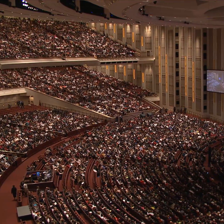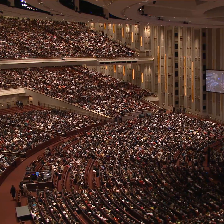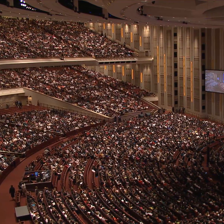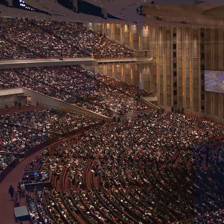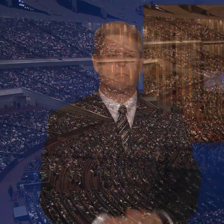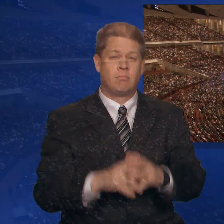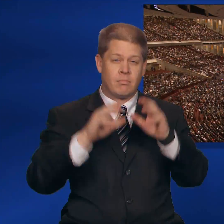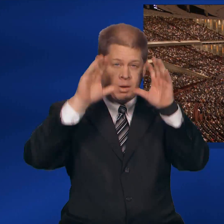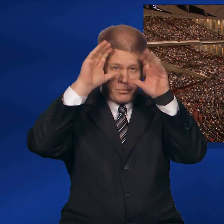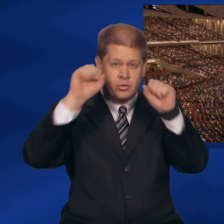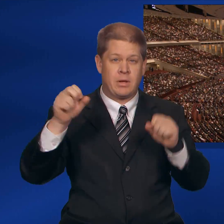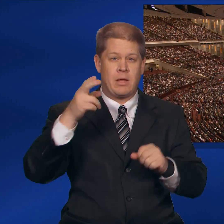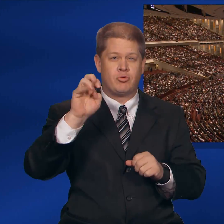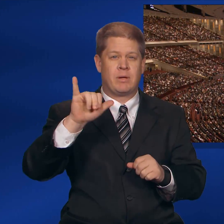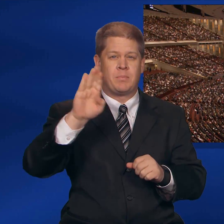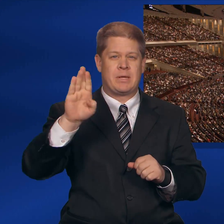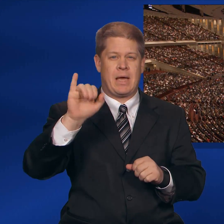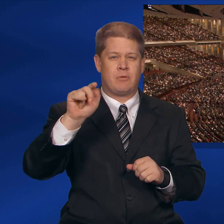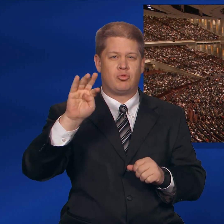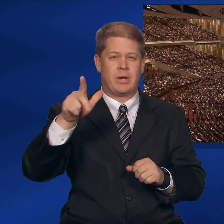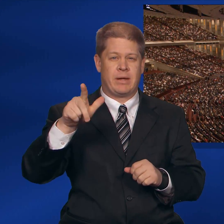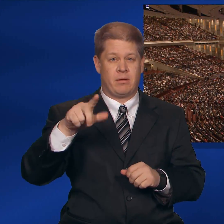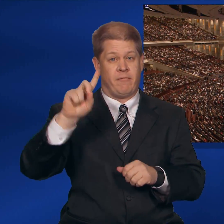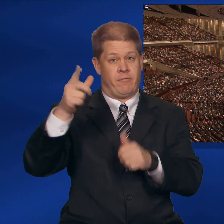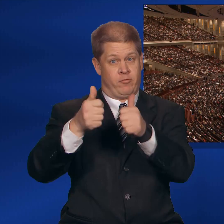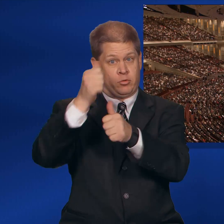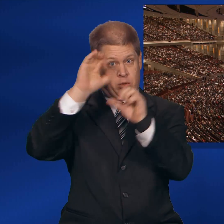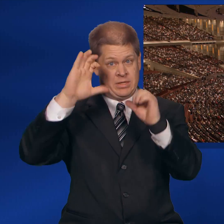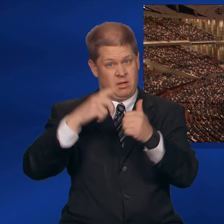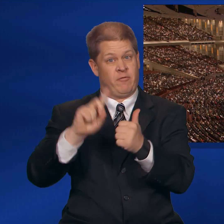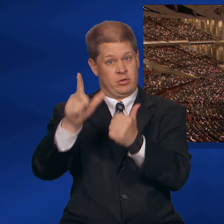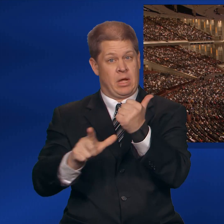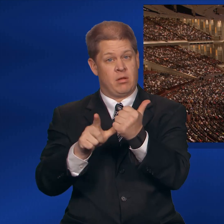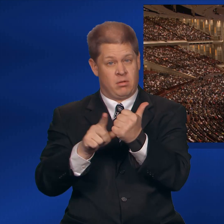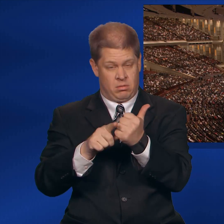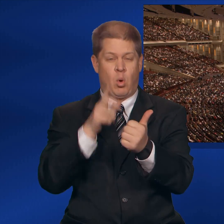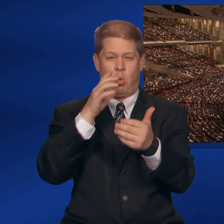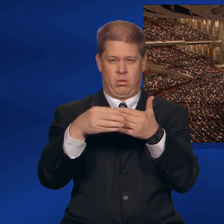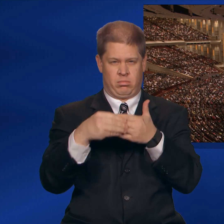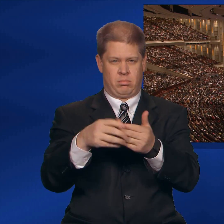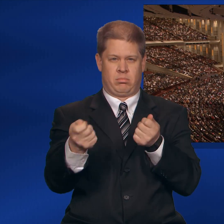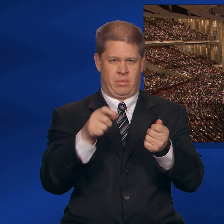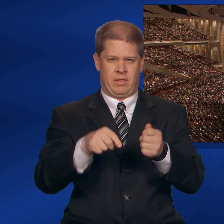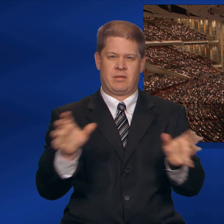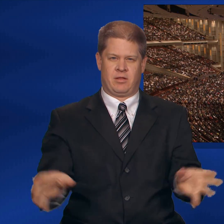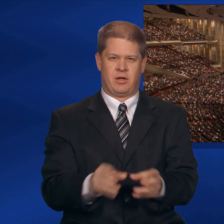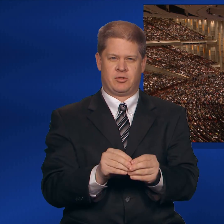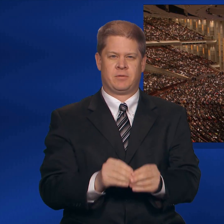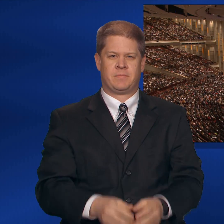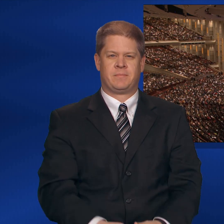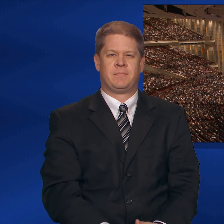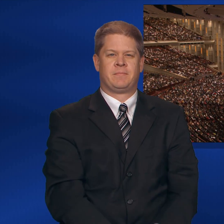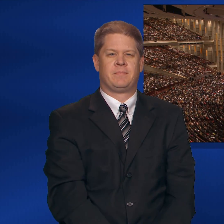President Henry B. Eyring, First Counselor in the First Presidency of the Church, will conduct this session.